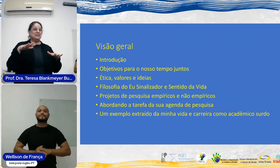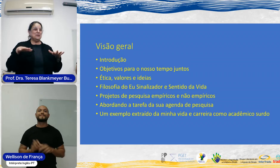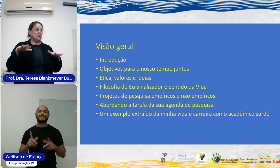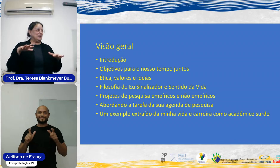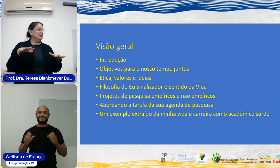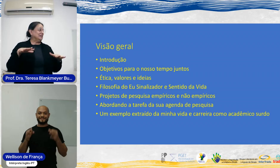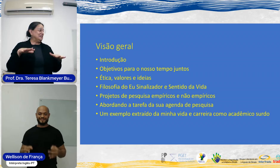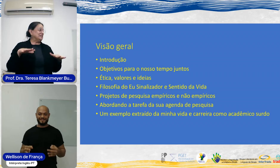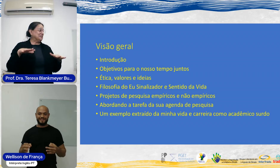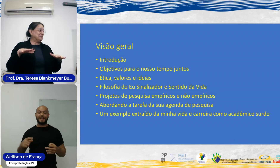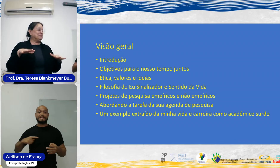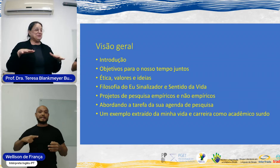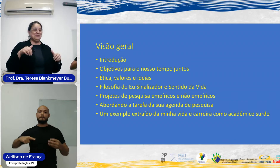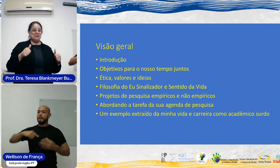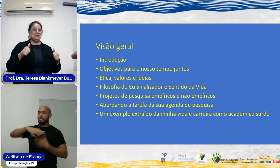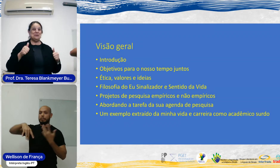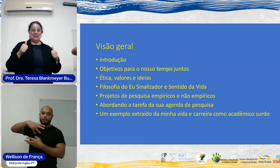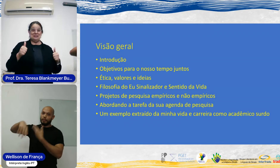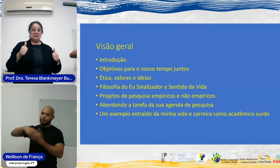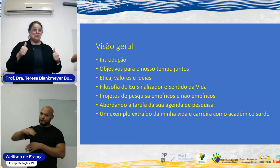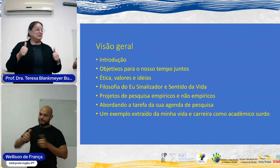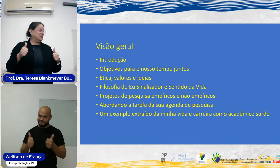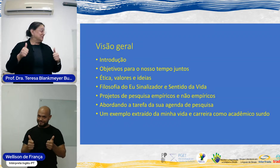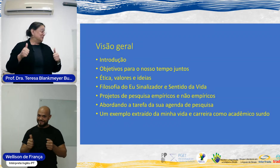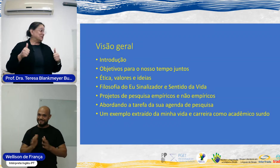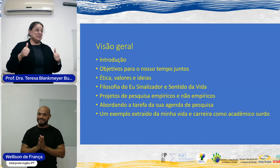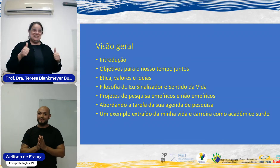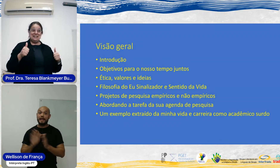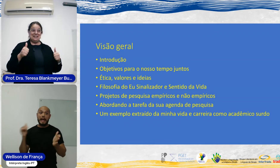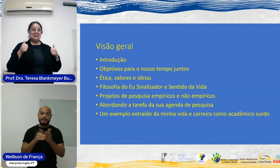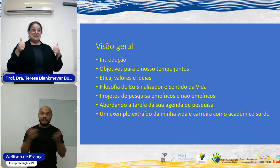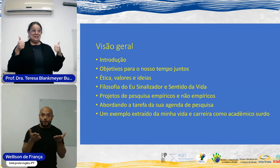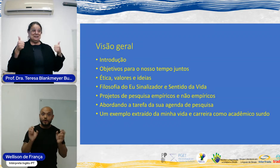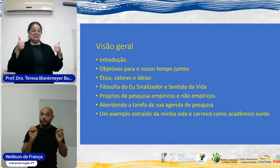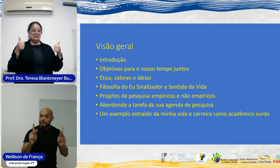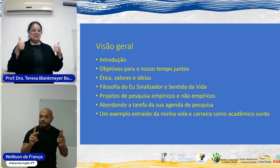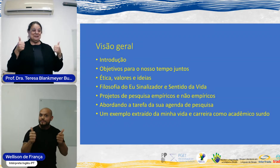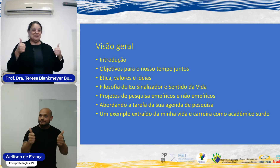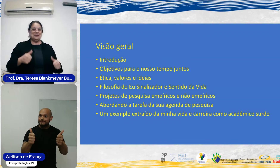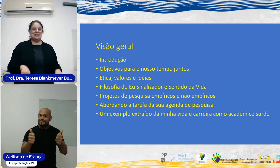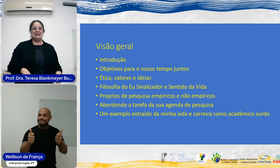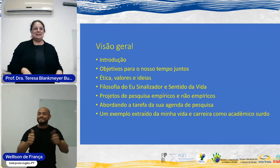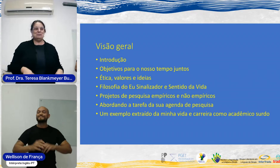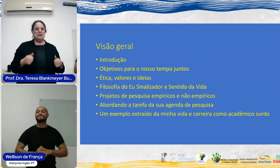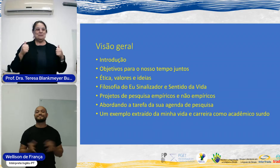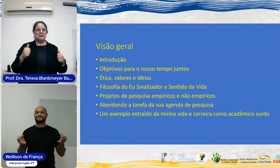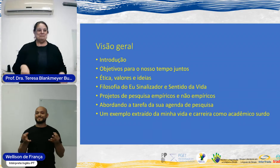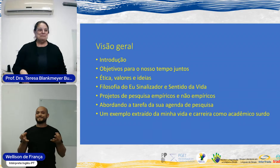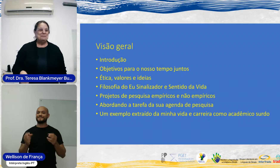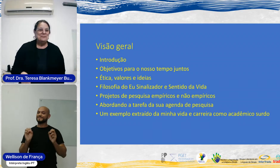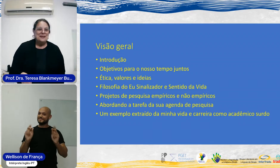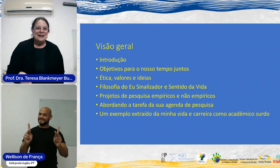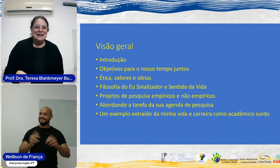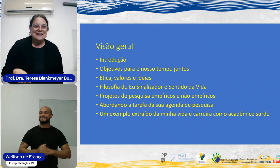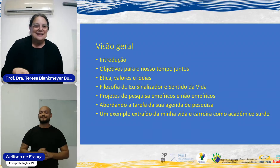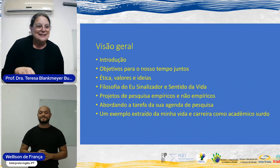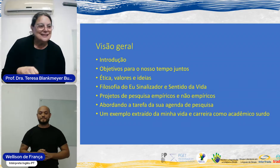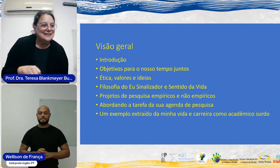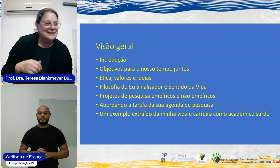of things going on here. So far, so good? Yes. Okay, muito bem.